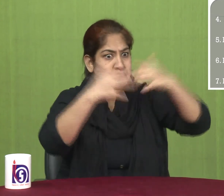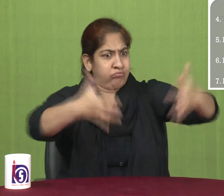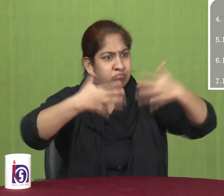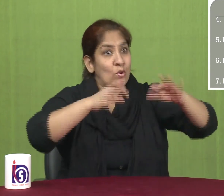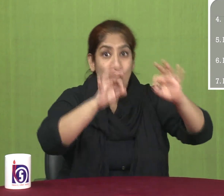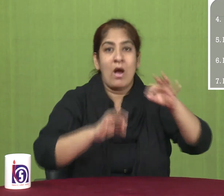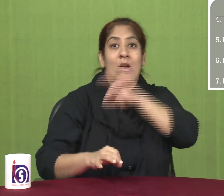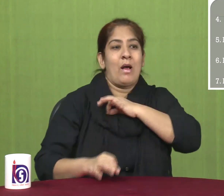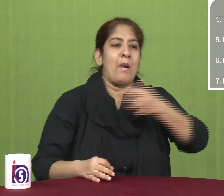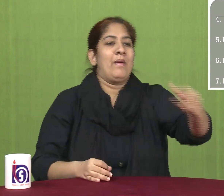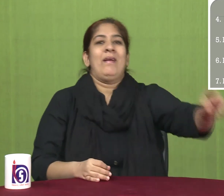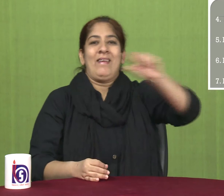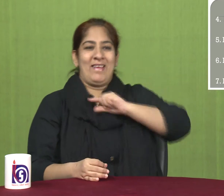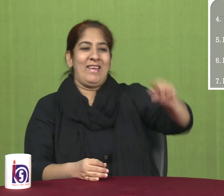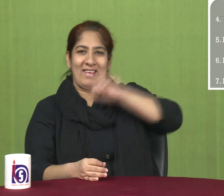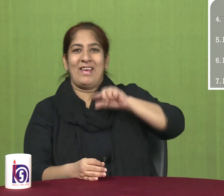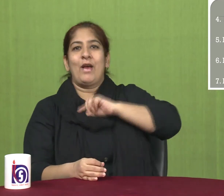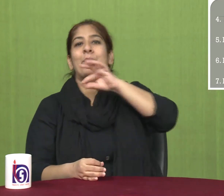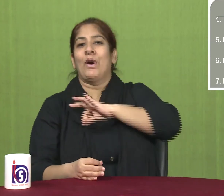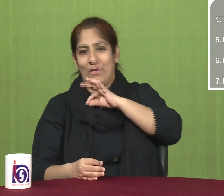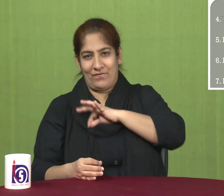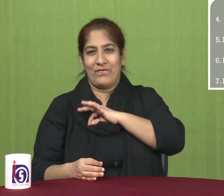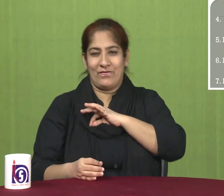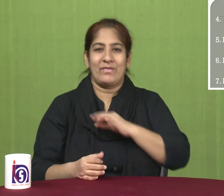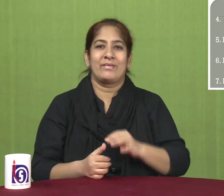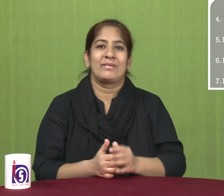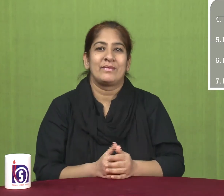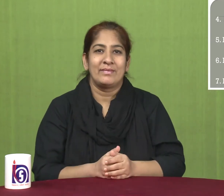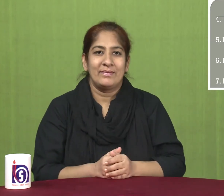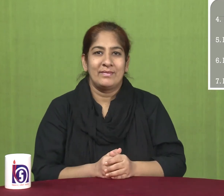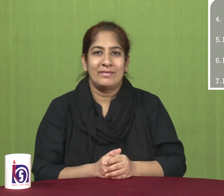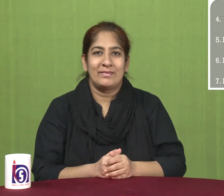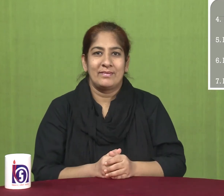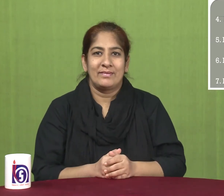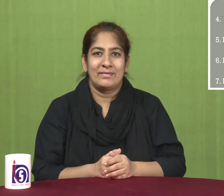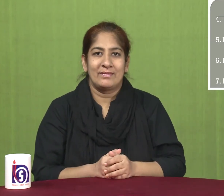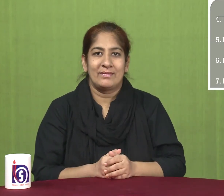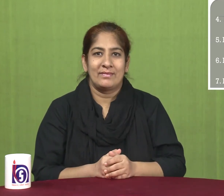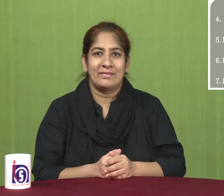According to the investor's attitude, we get the benefit.